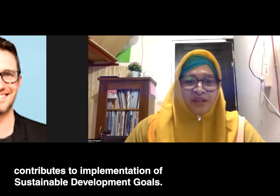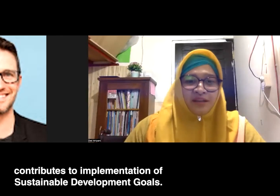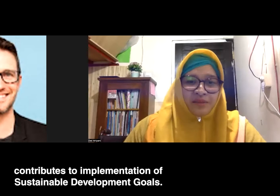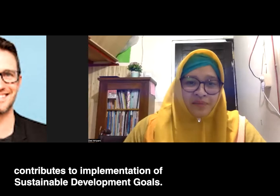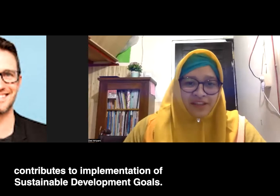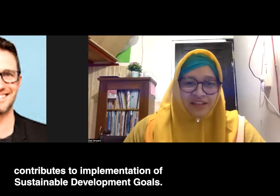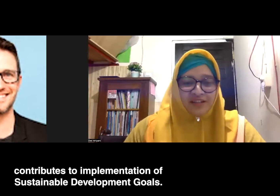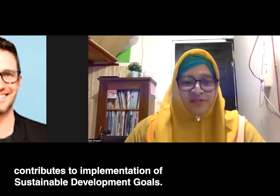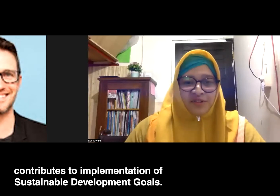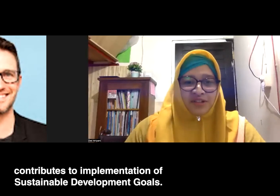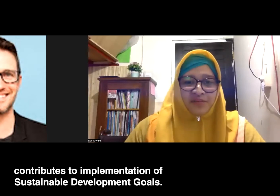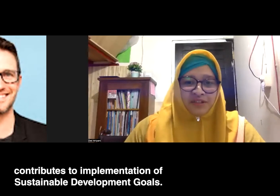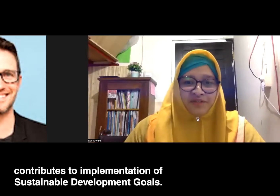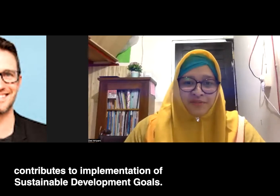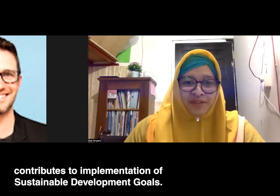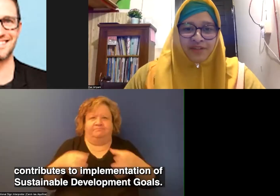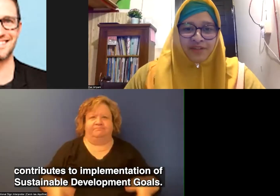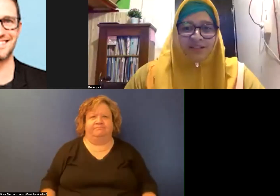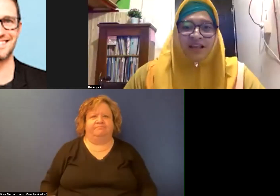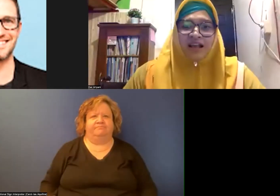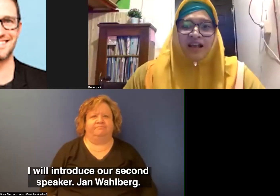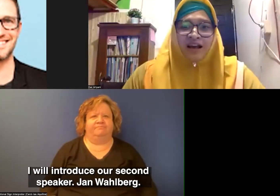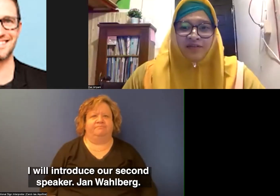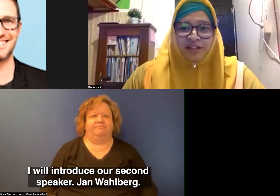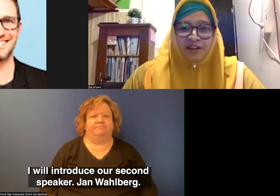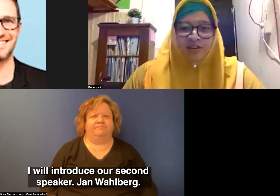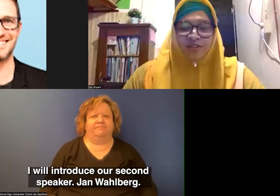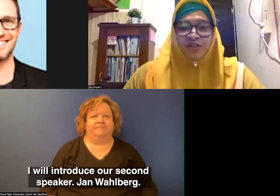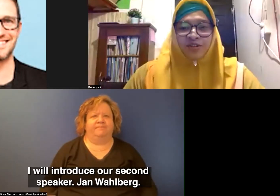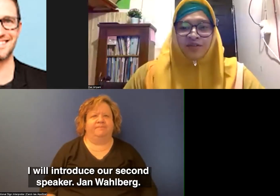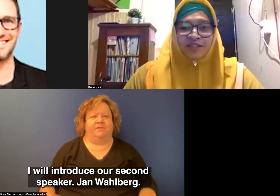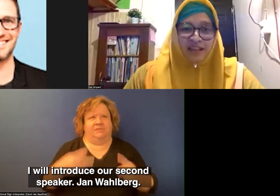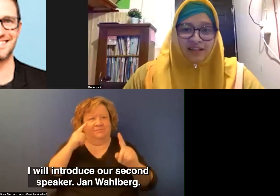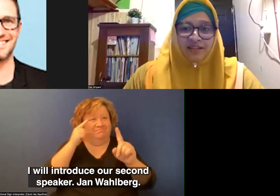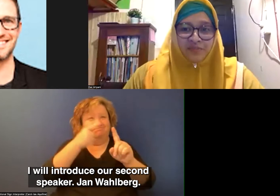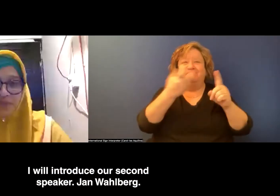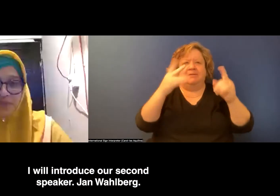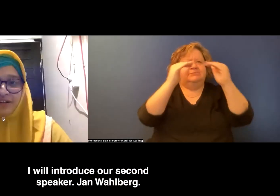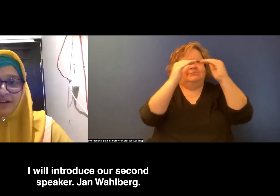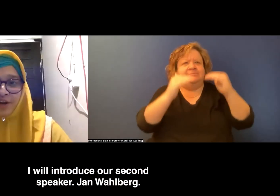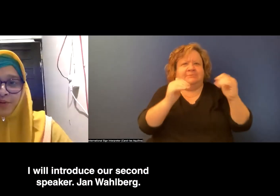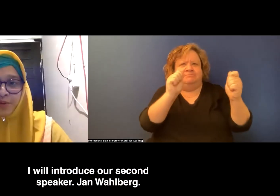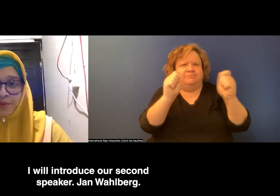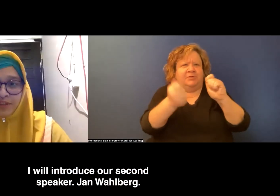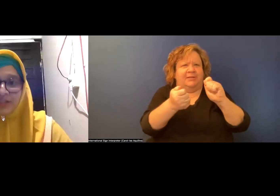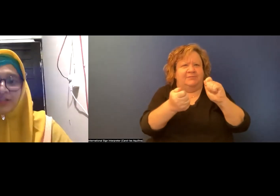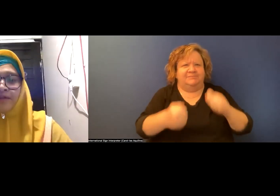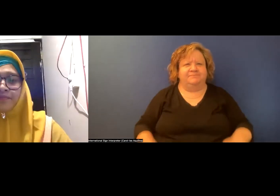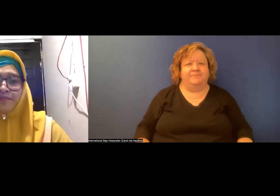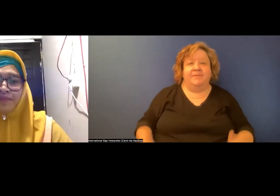the implementation of sustainable development goals. I will now introduce our second speaker, Uwan.